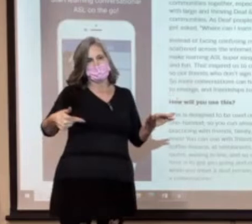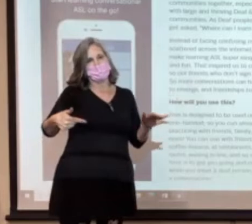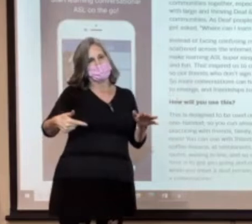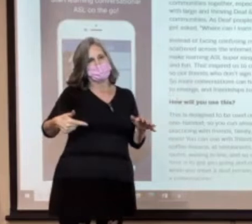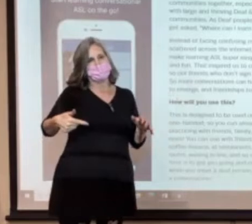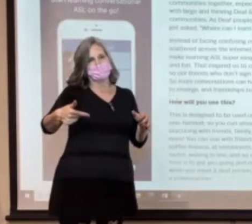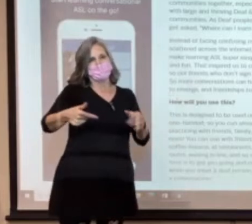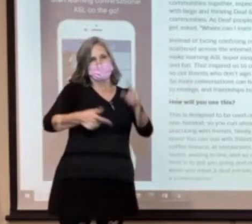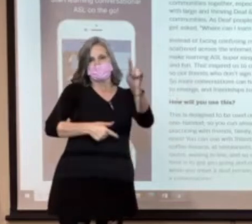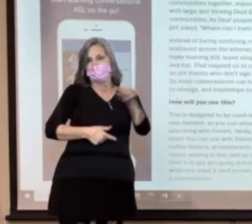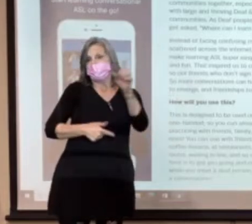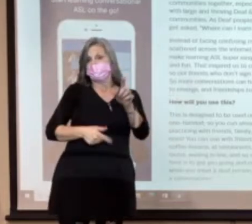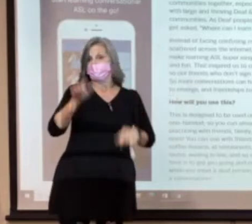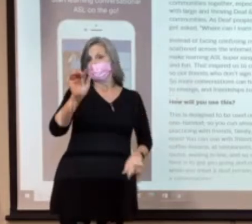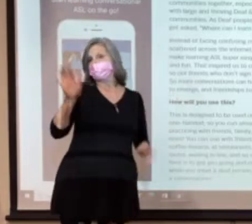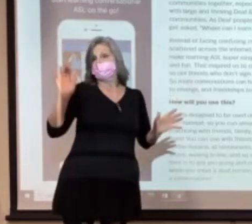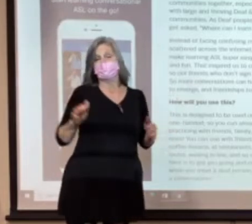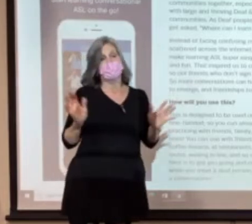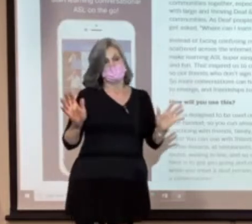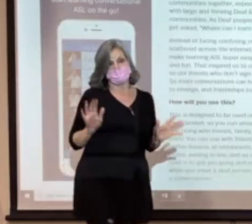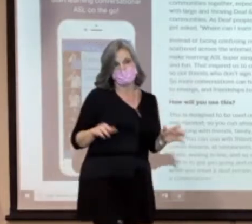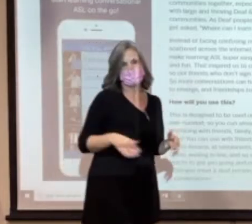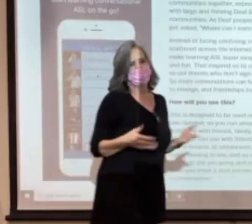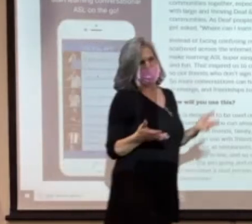new category and I get to click on it for free. But again,